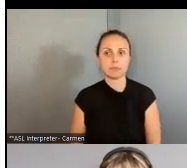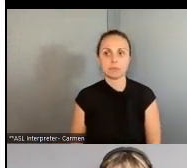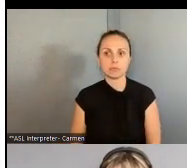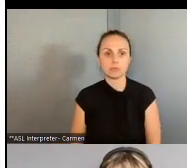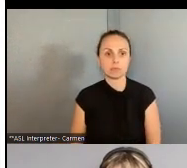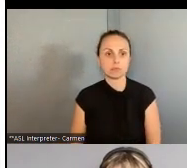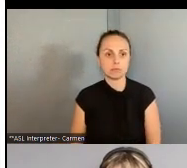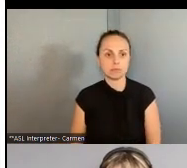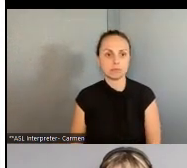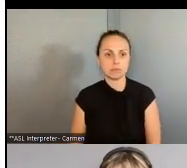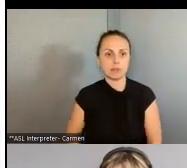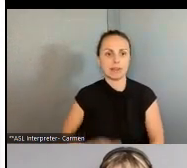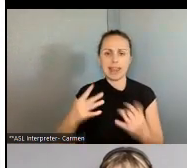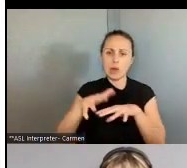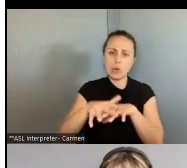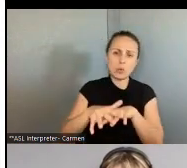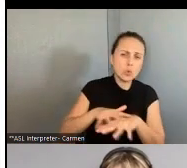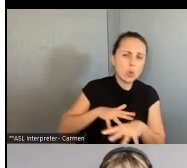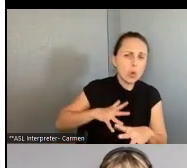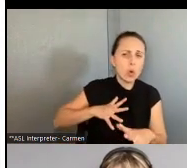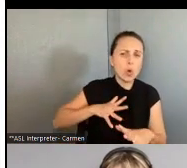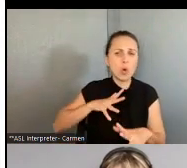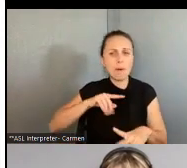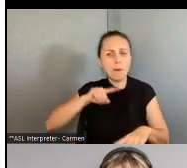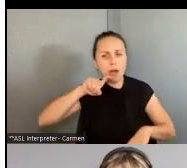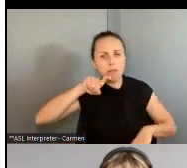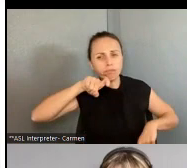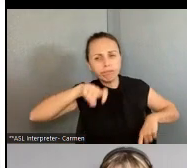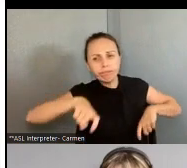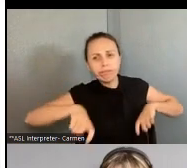And we're gonna slow down in slow motion.